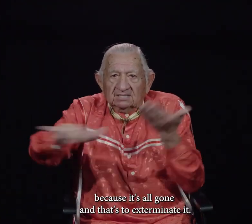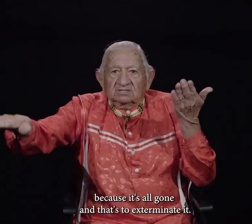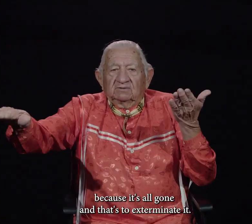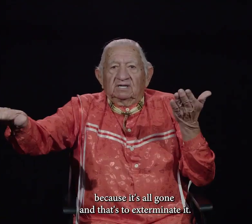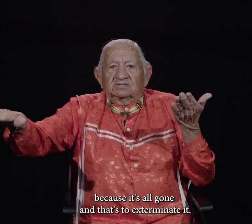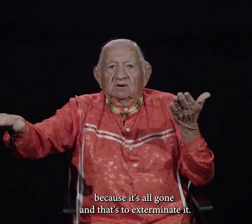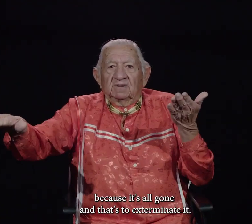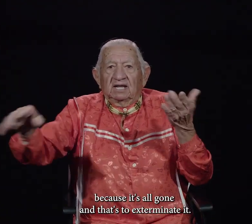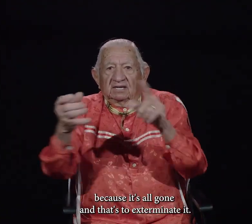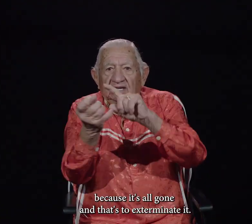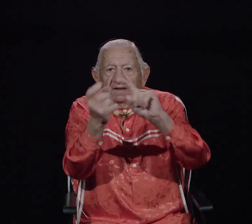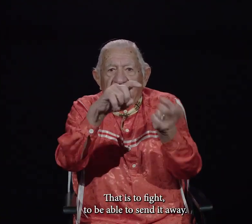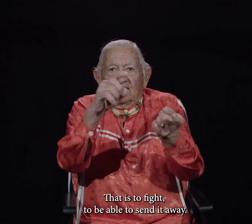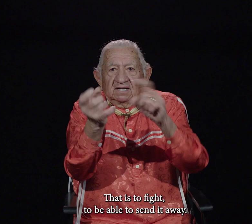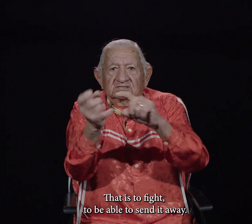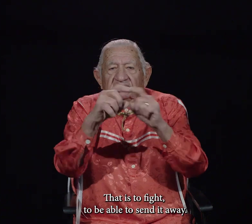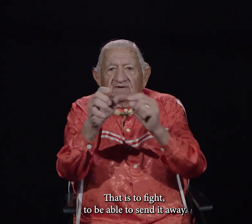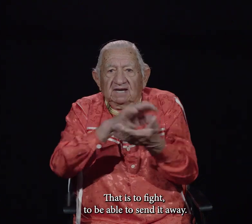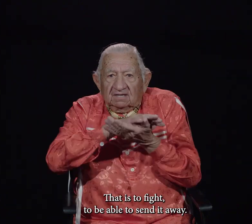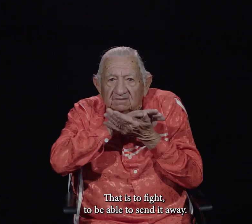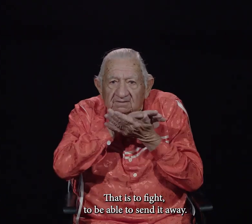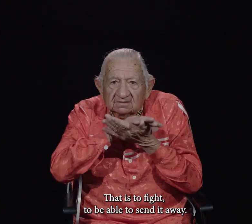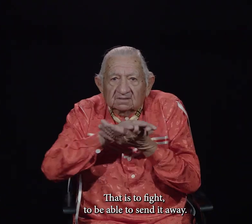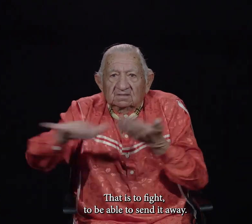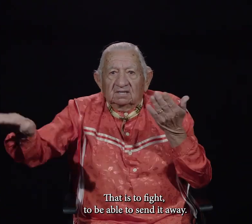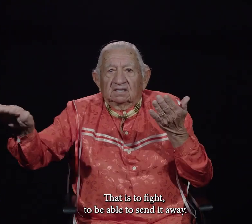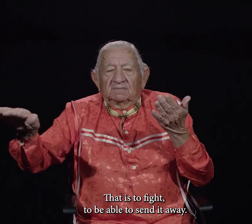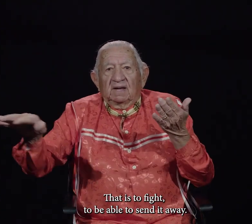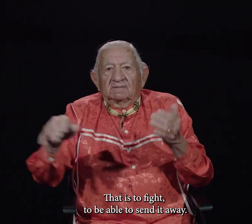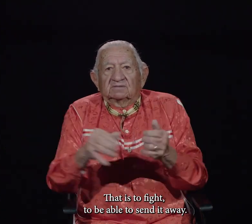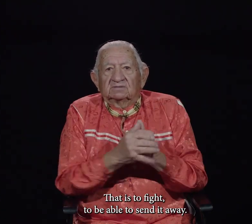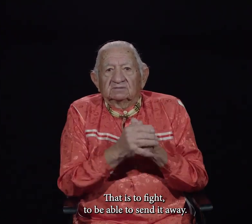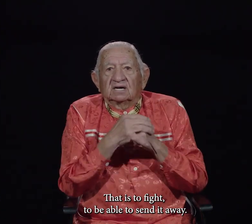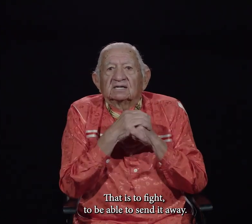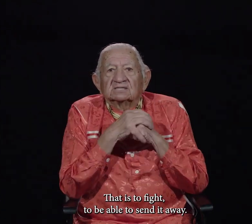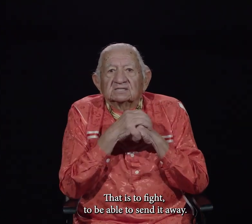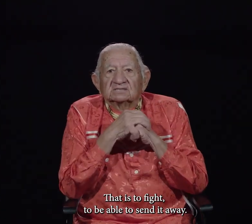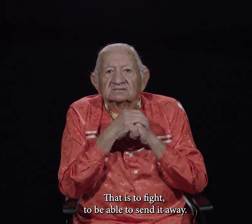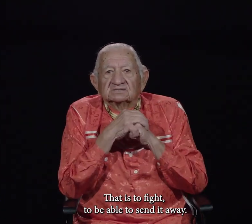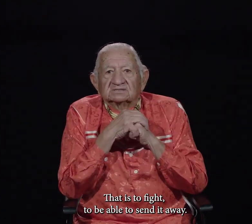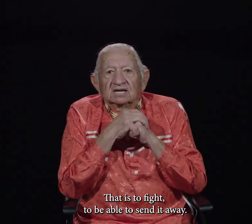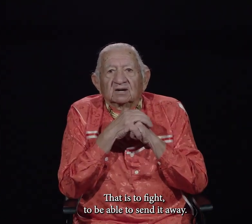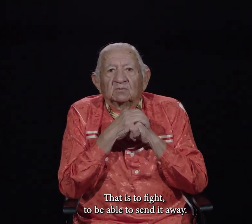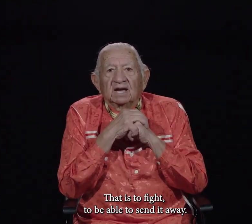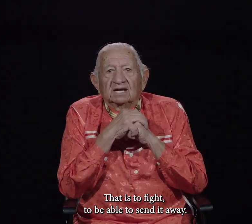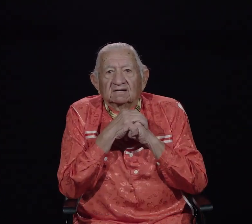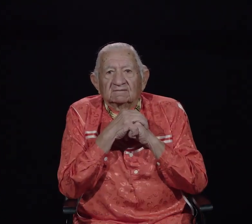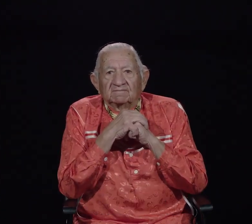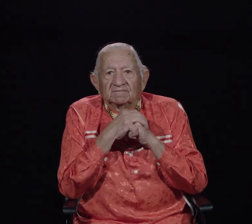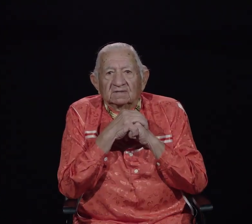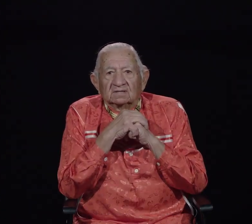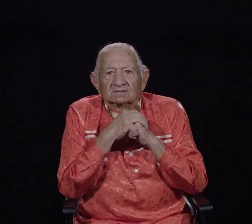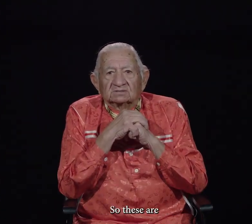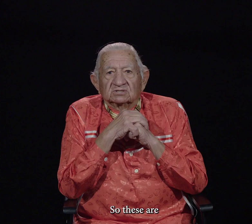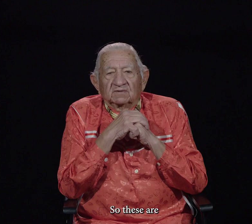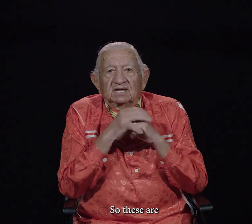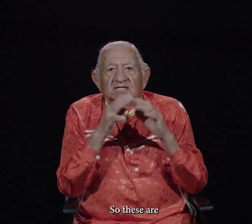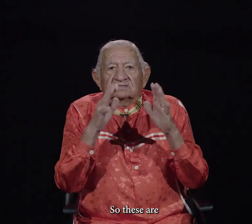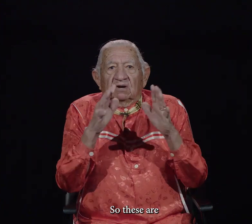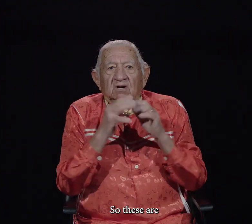to exterminate it. That is to fight, to be able to send it away. So these